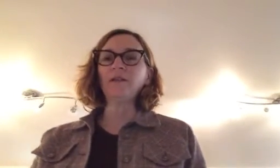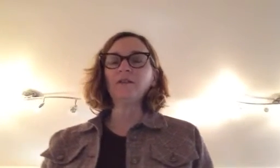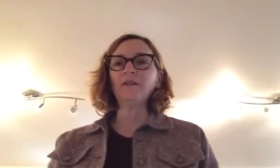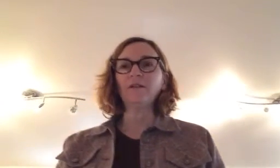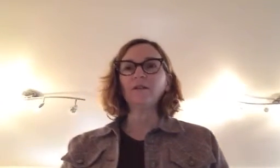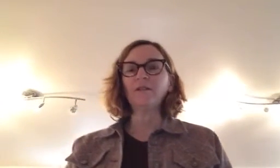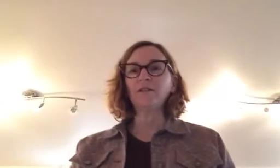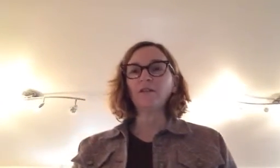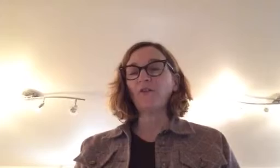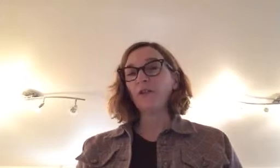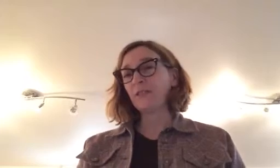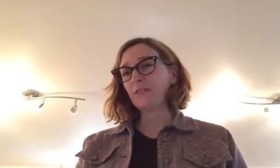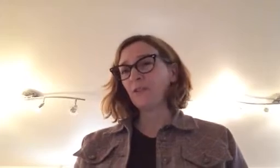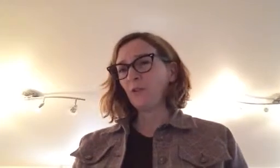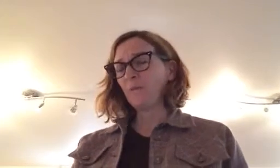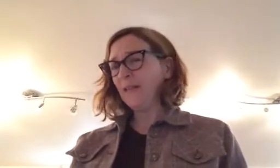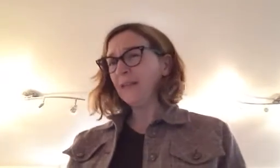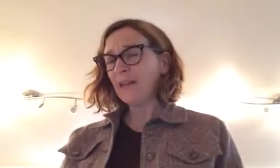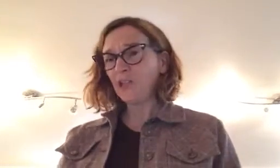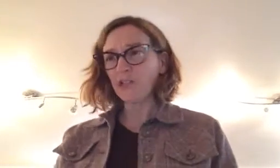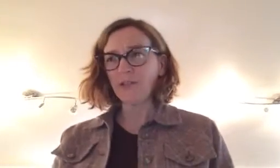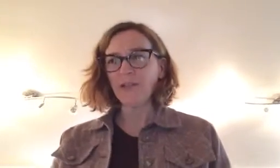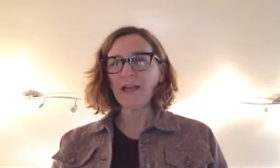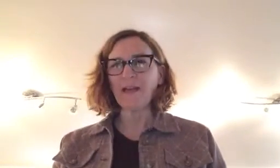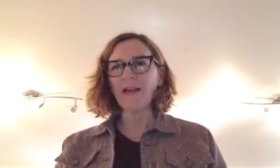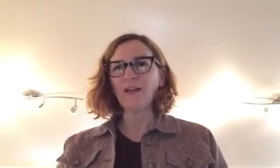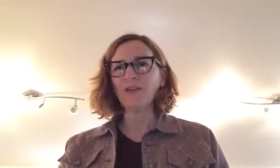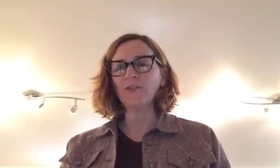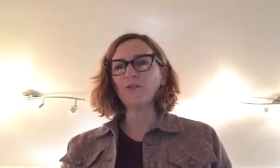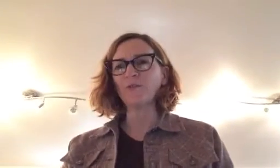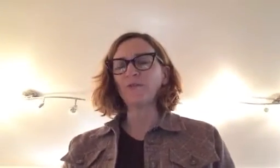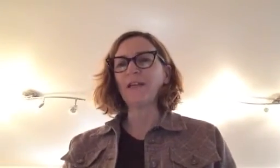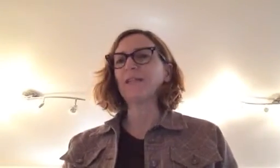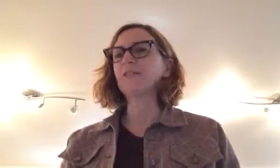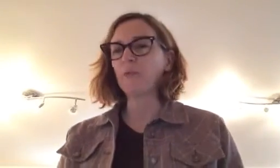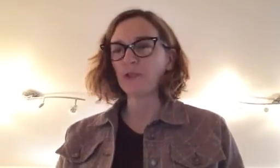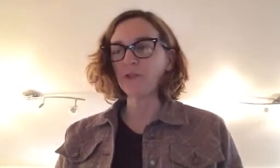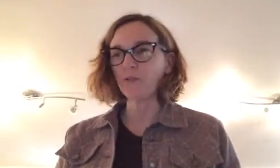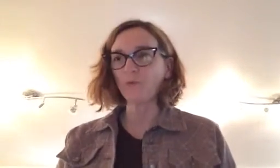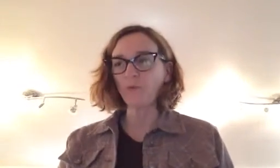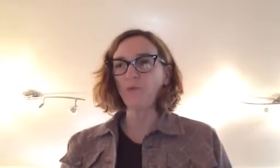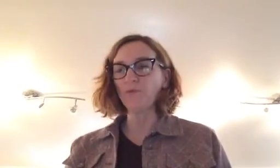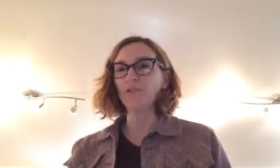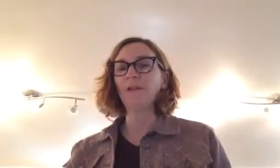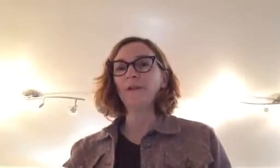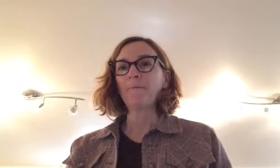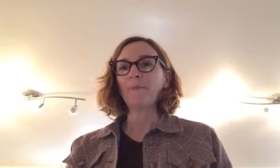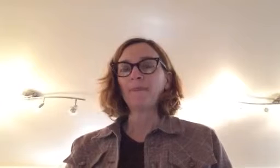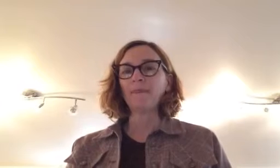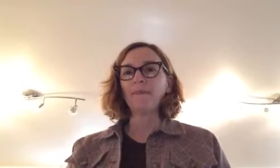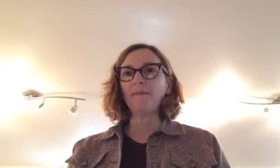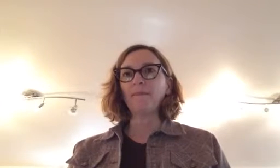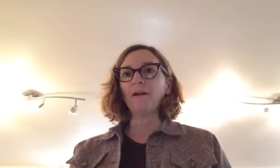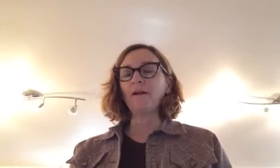England sees itself less as a European nation and as a sort of exception to the rules,